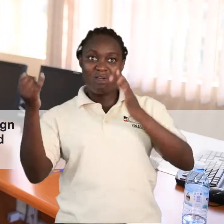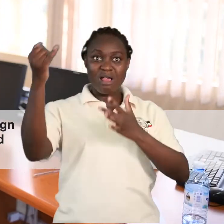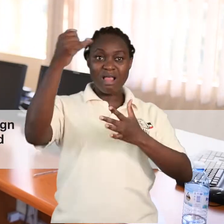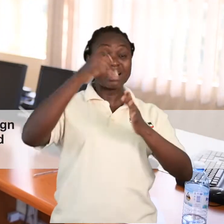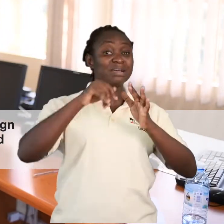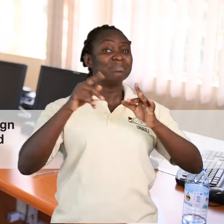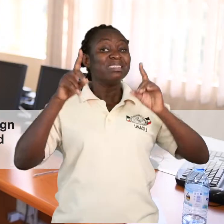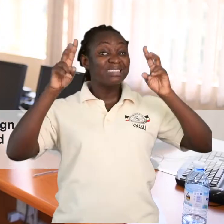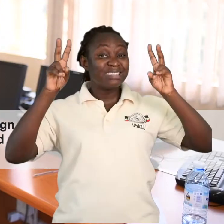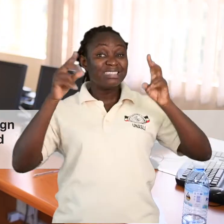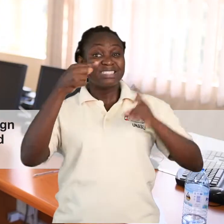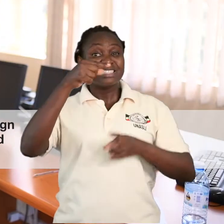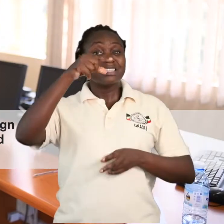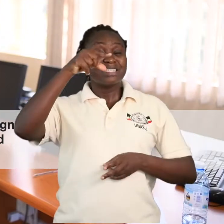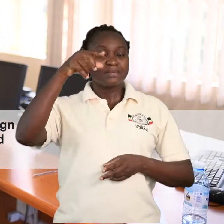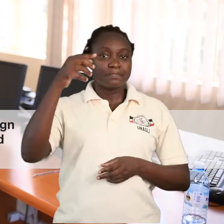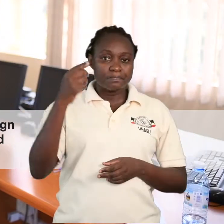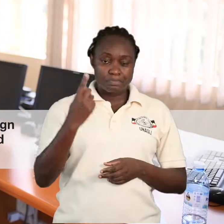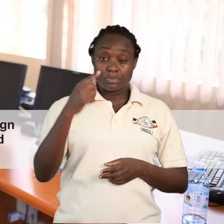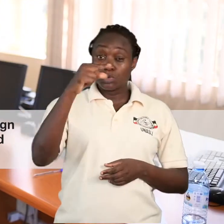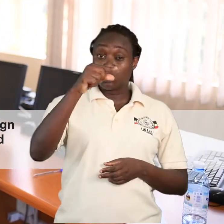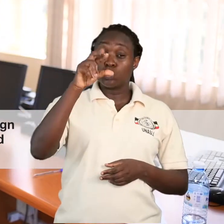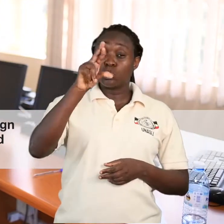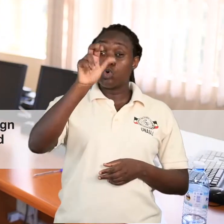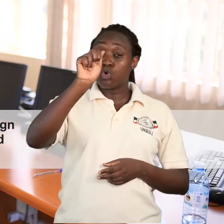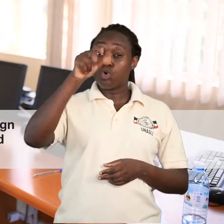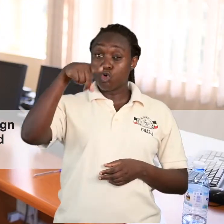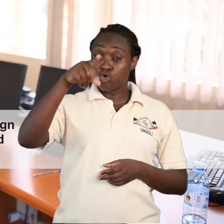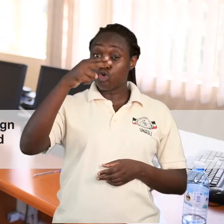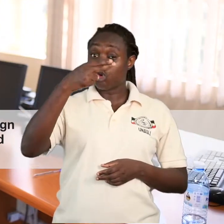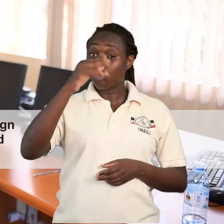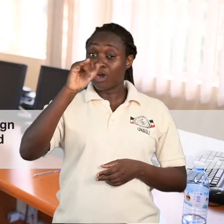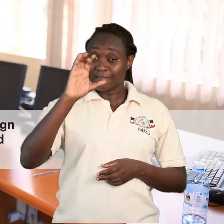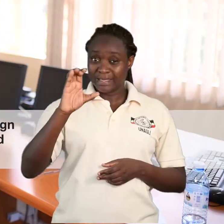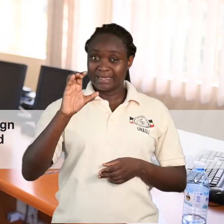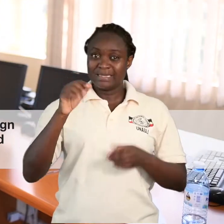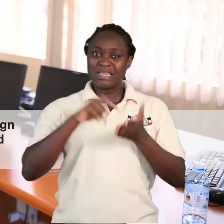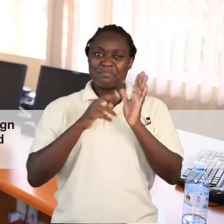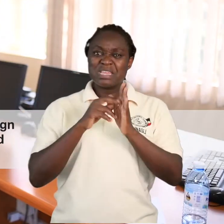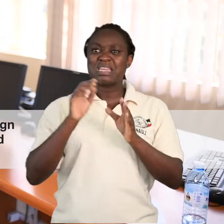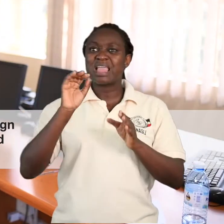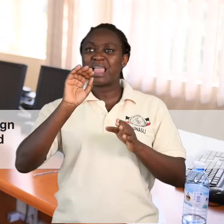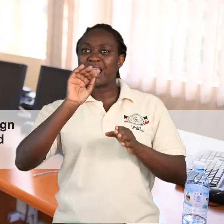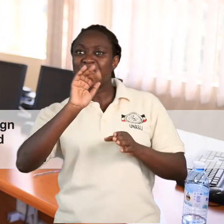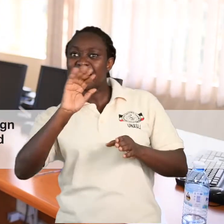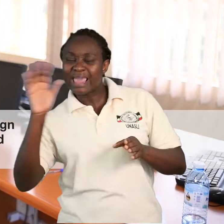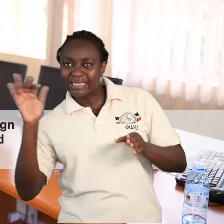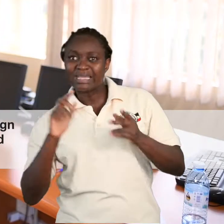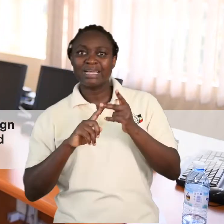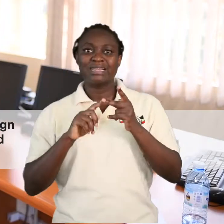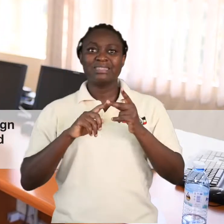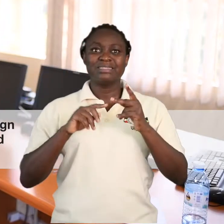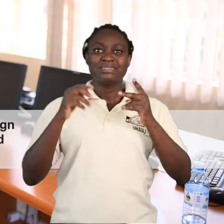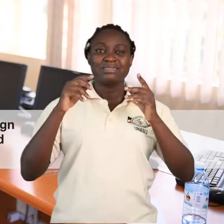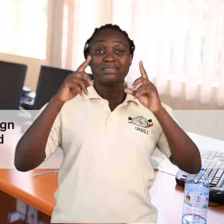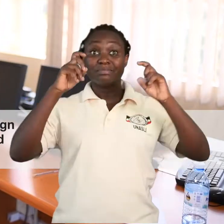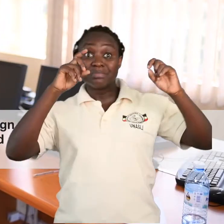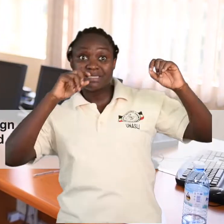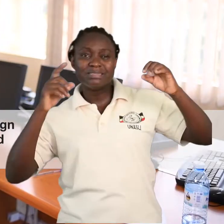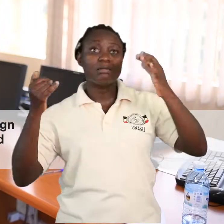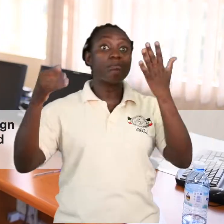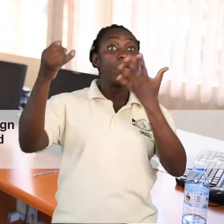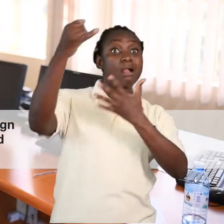art. It combines the use of lettering and illustrations to communicate a